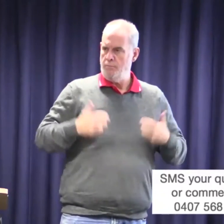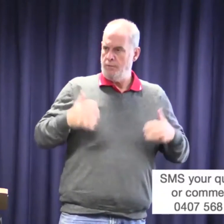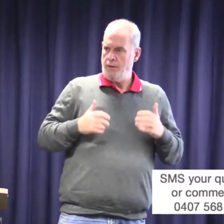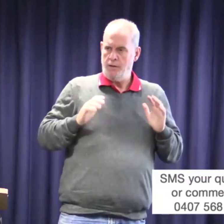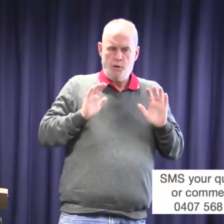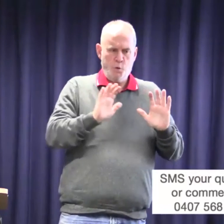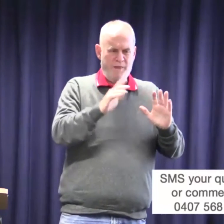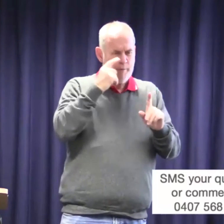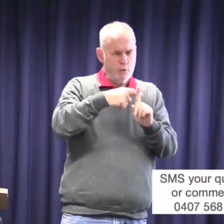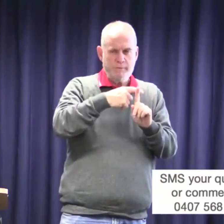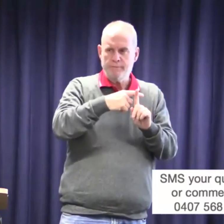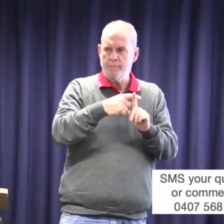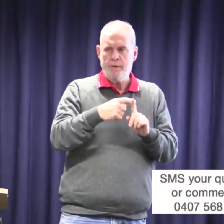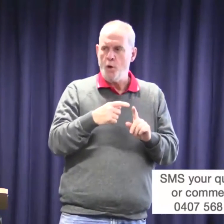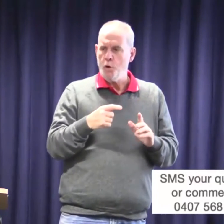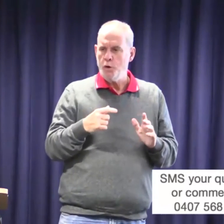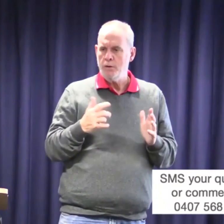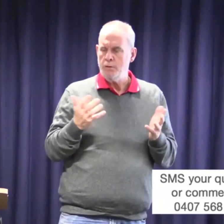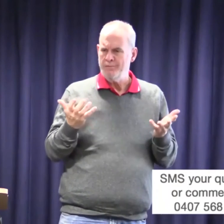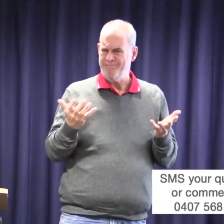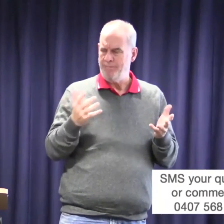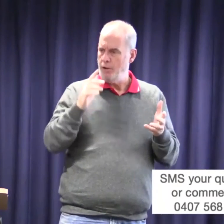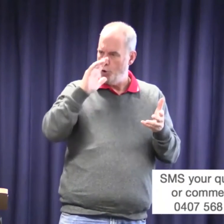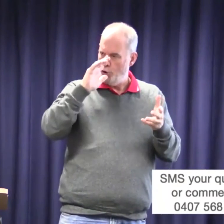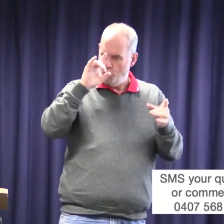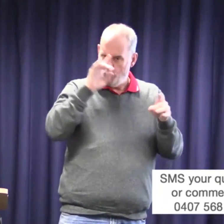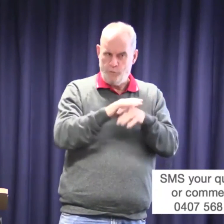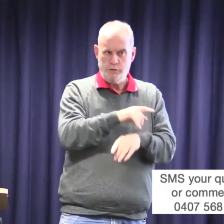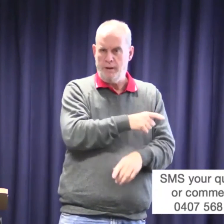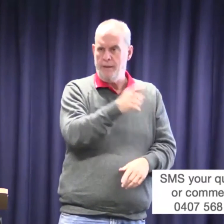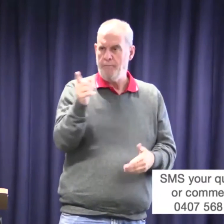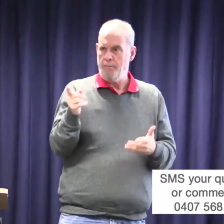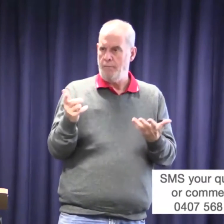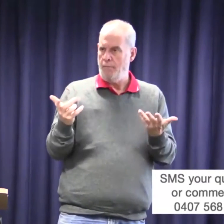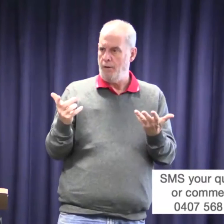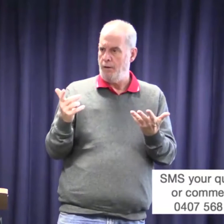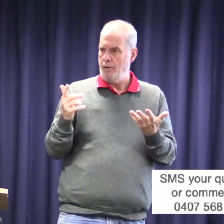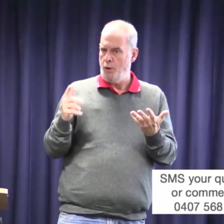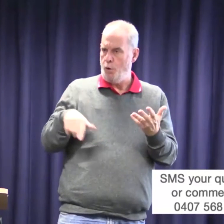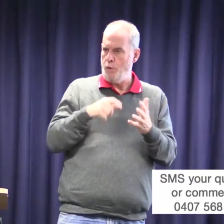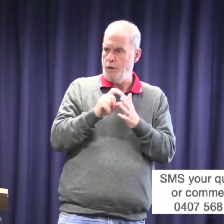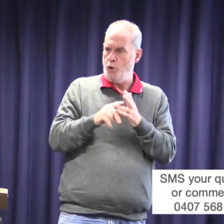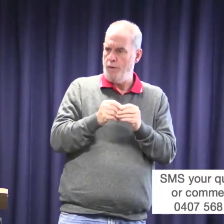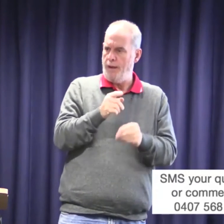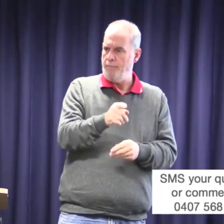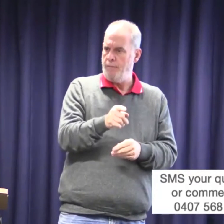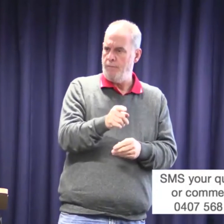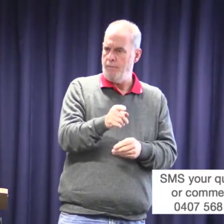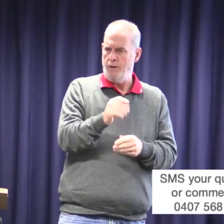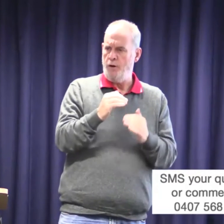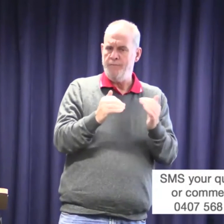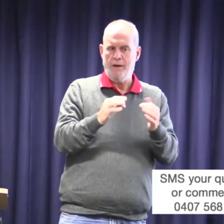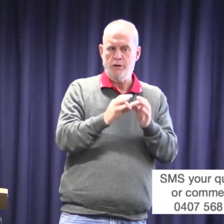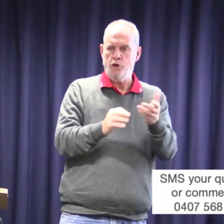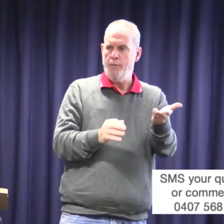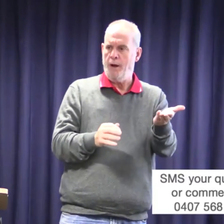interpreters and there have been quite a few complaints and they're annoyed and I want them to be more positive. I think